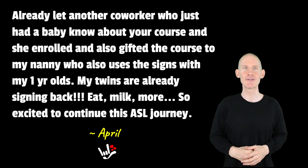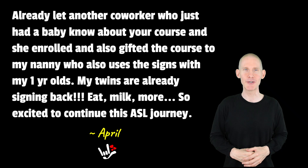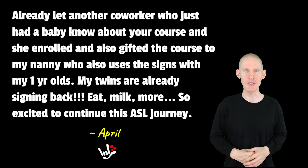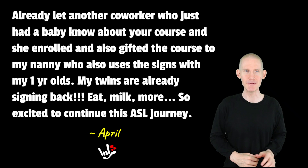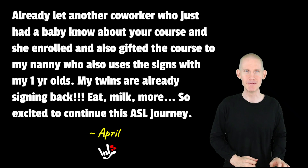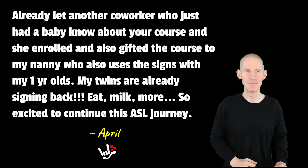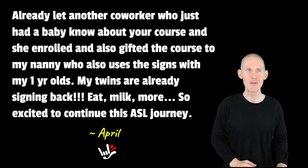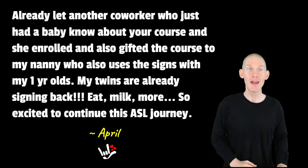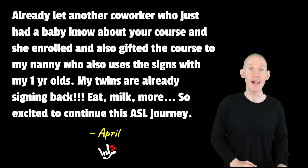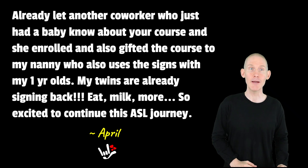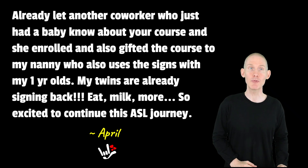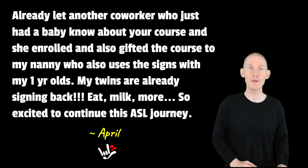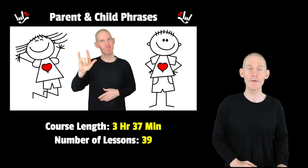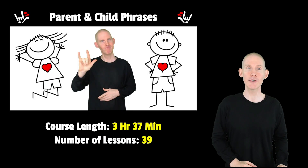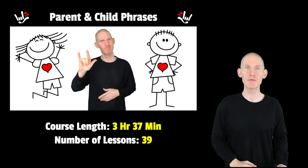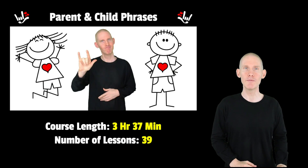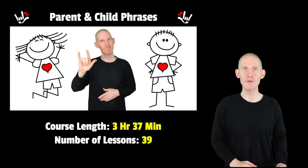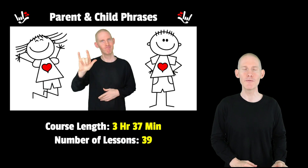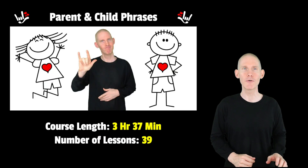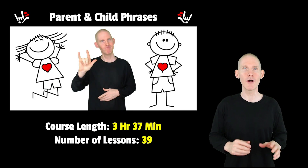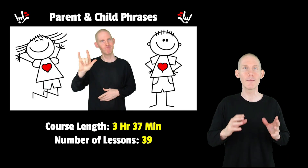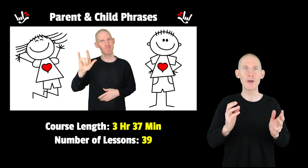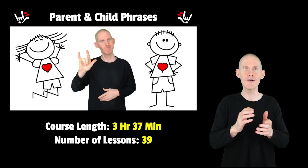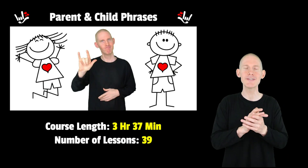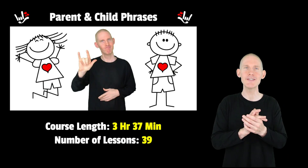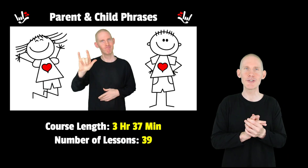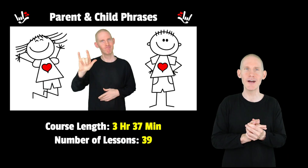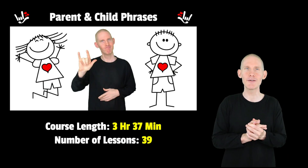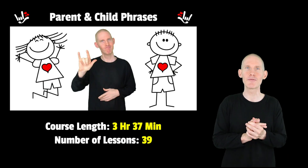journey. April left this review for our Parent and Child